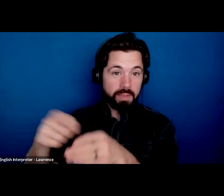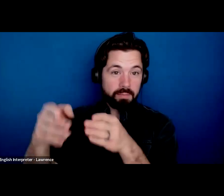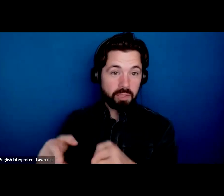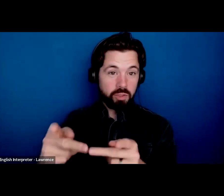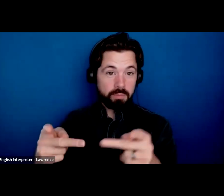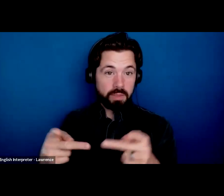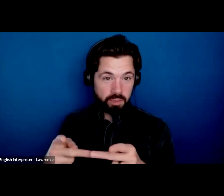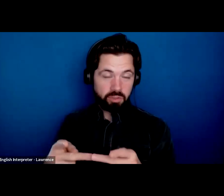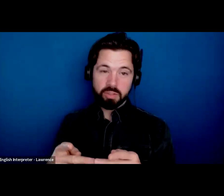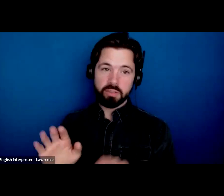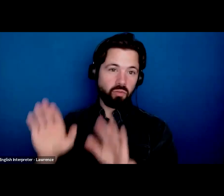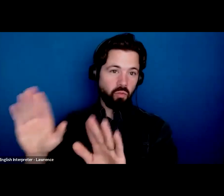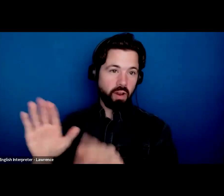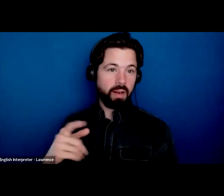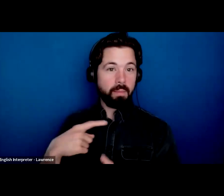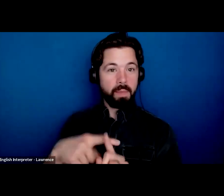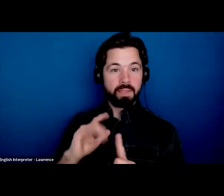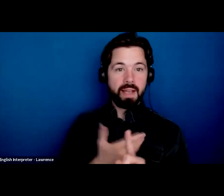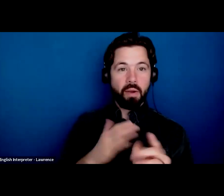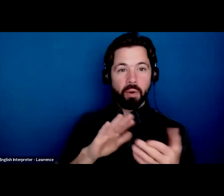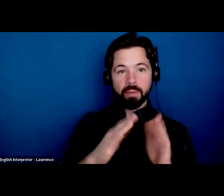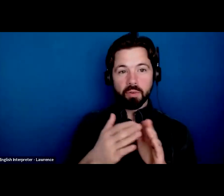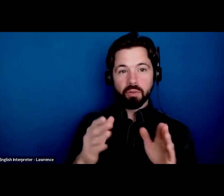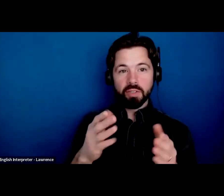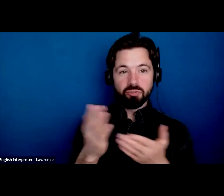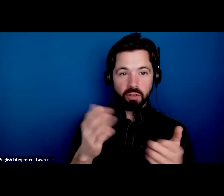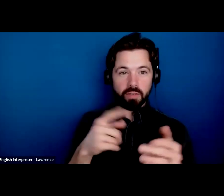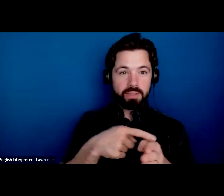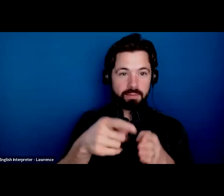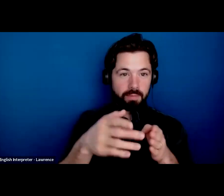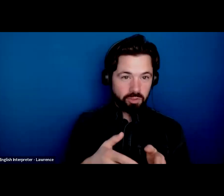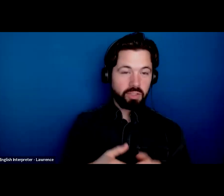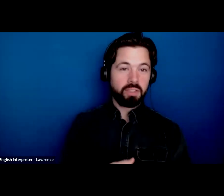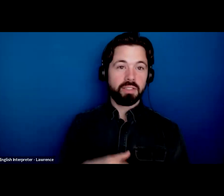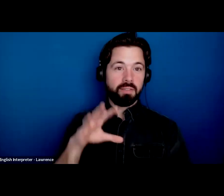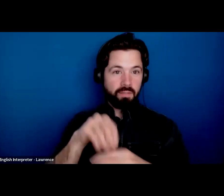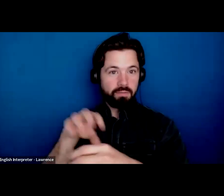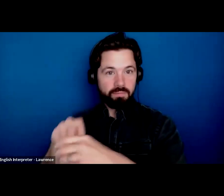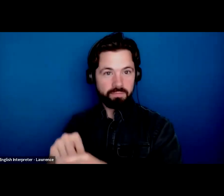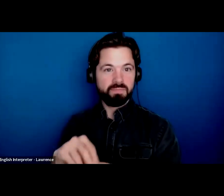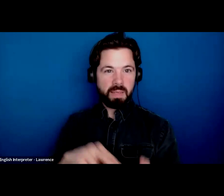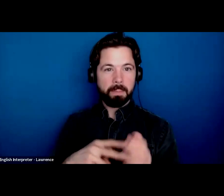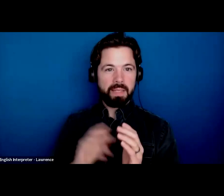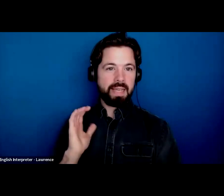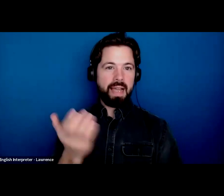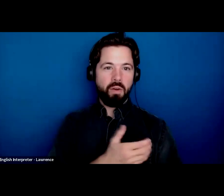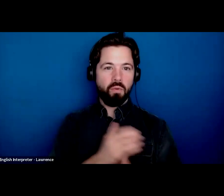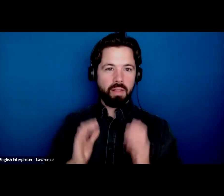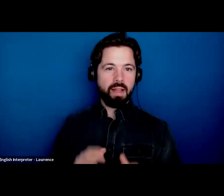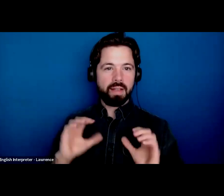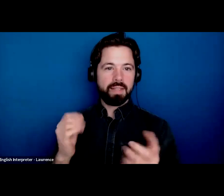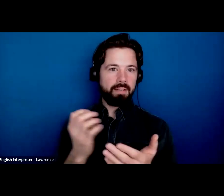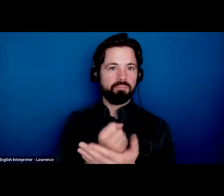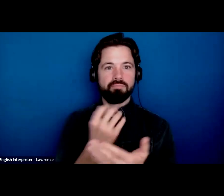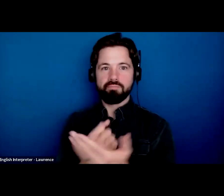appreciate our community services specialists that vendor all of these resources so that, our clients can take advantage of them. So good